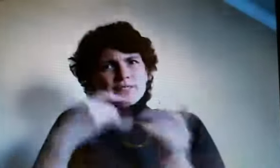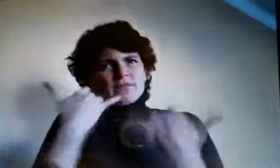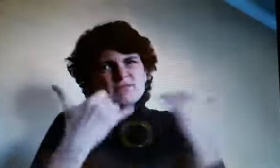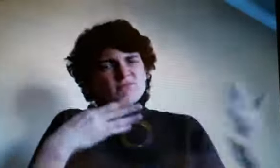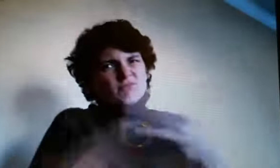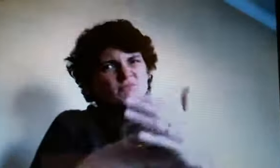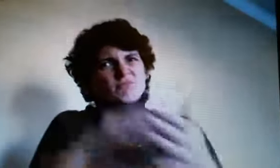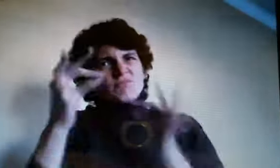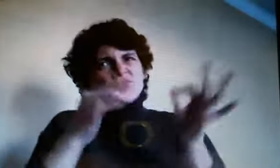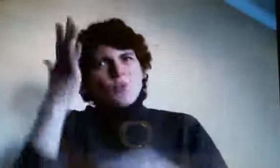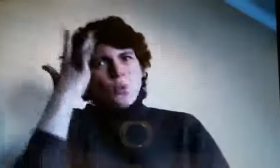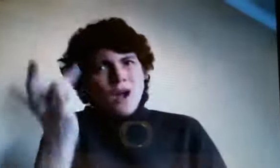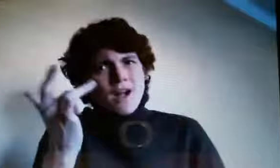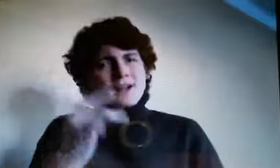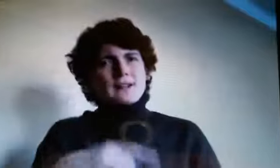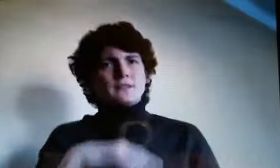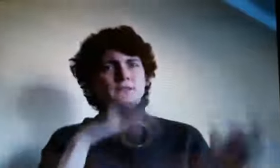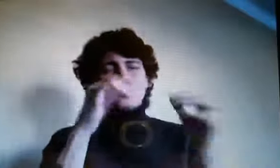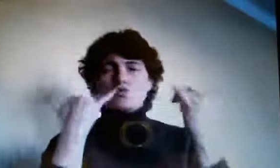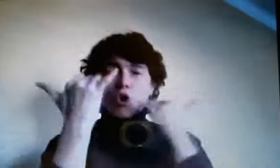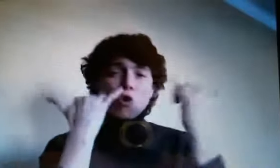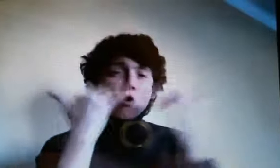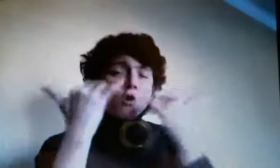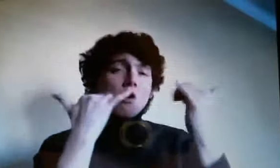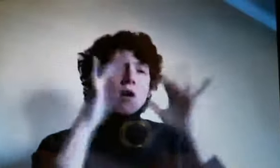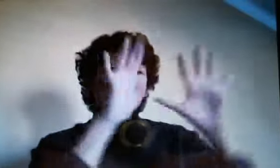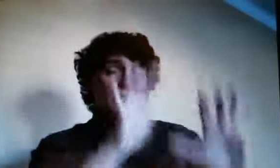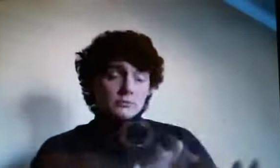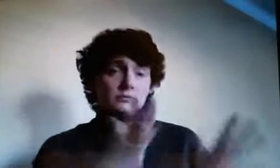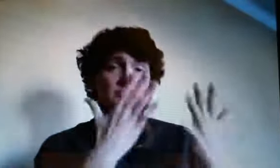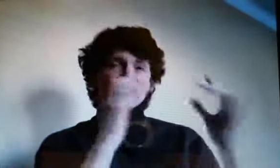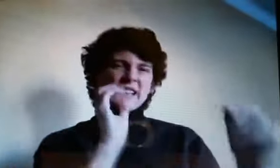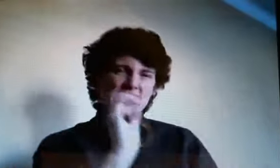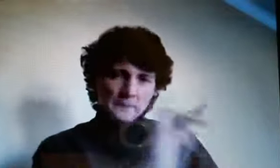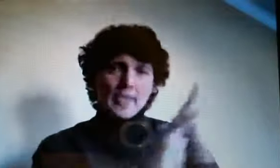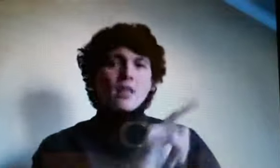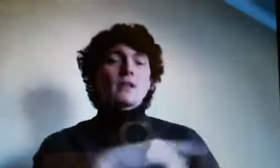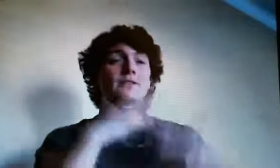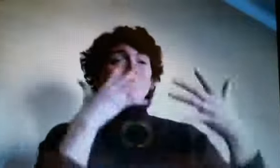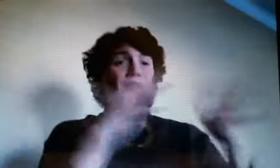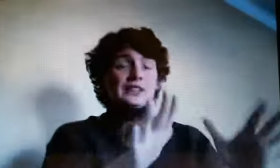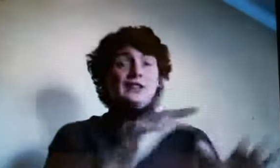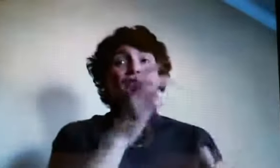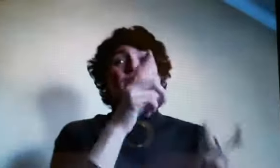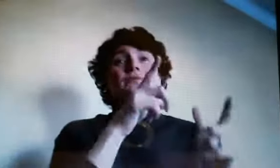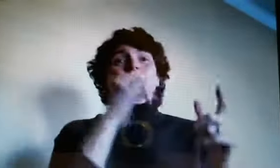not only in just this area, but whoever's involved, you need to call, email,